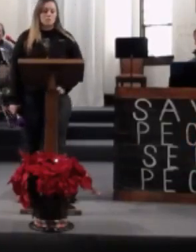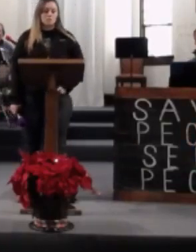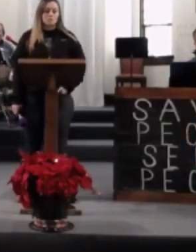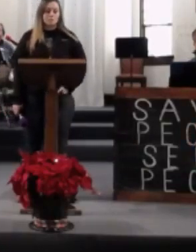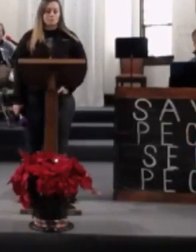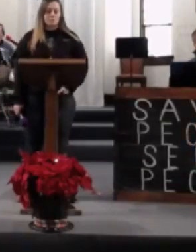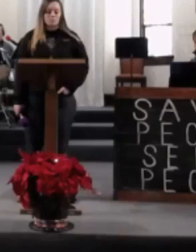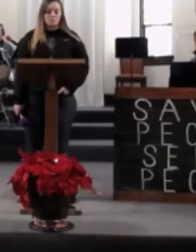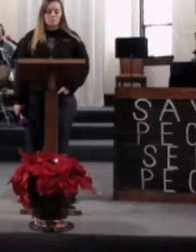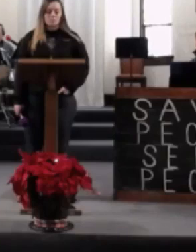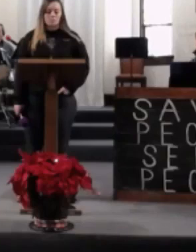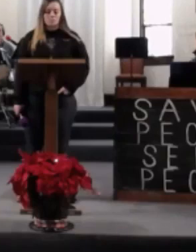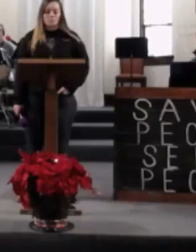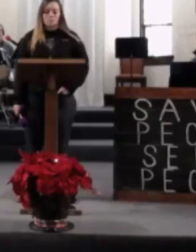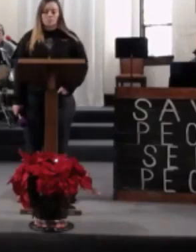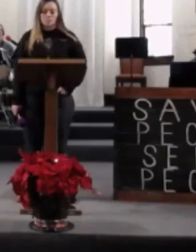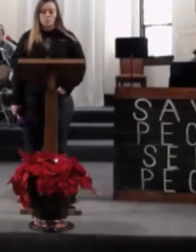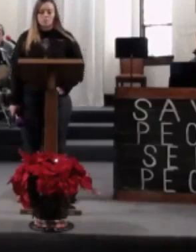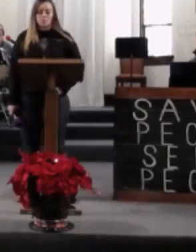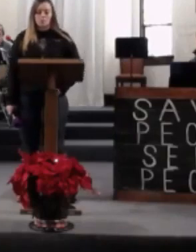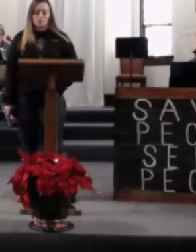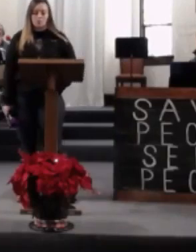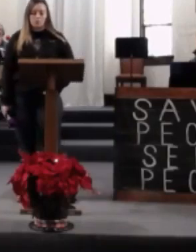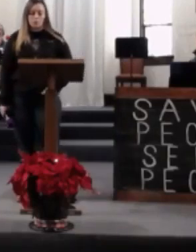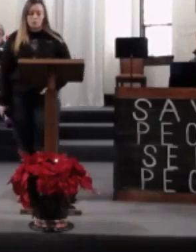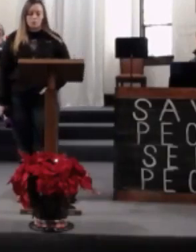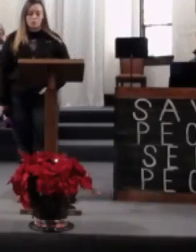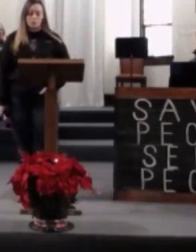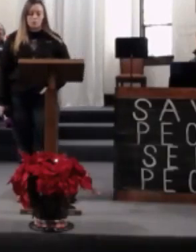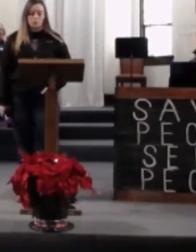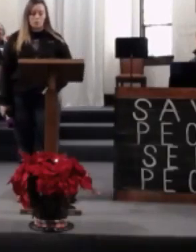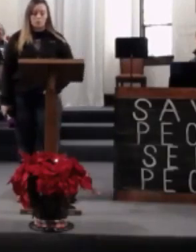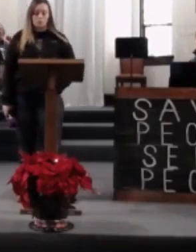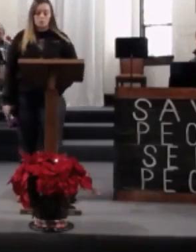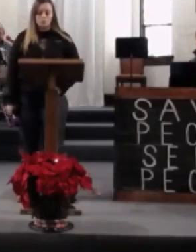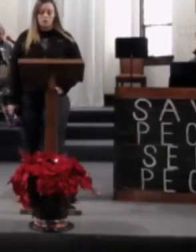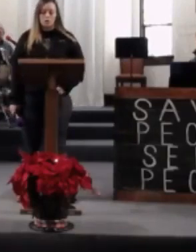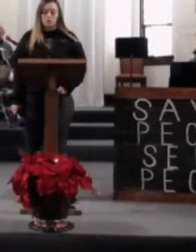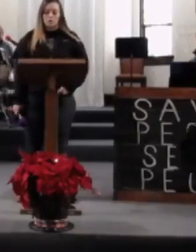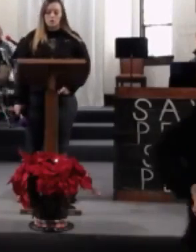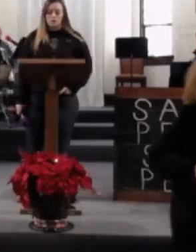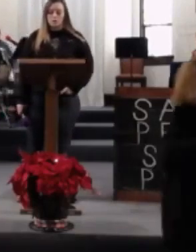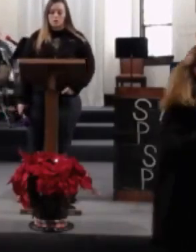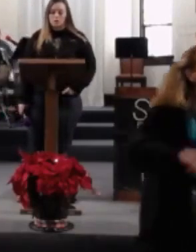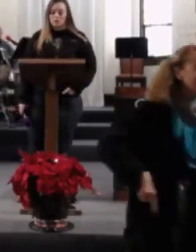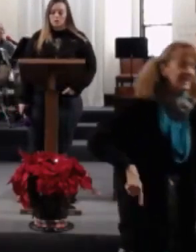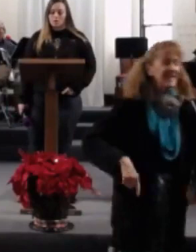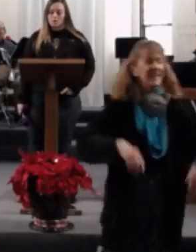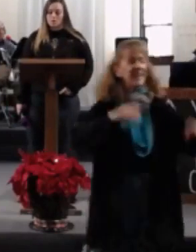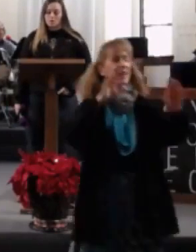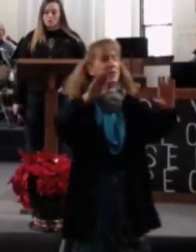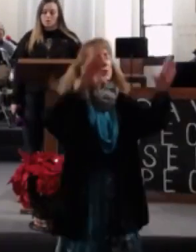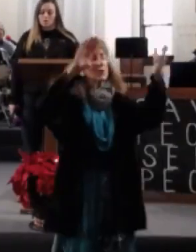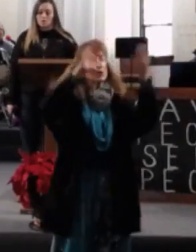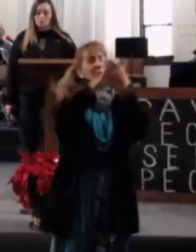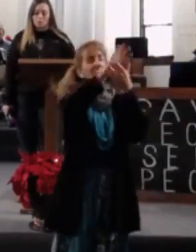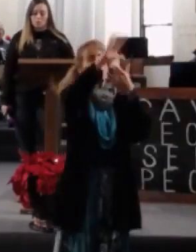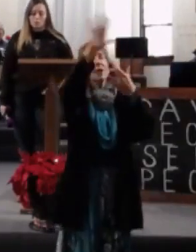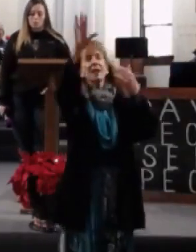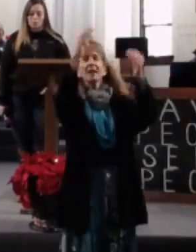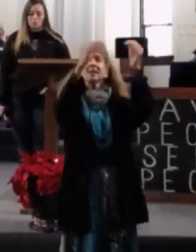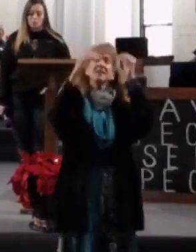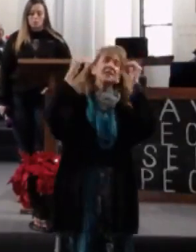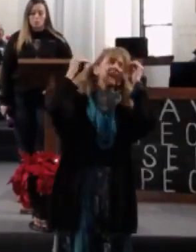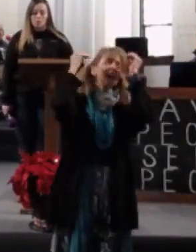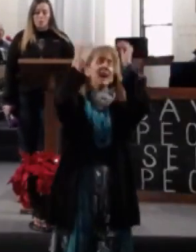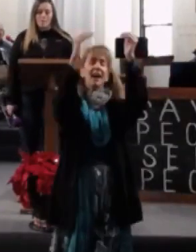kings. O Lord, our Lord, your majestic name fills the earth. Your glory is higher than the heavens. You have